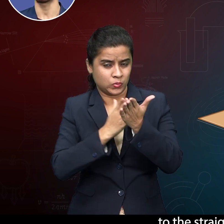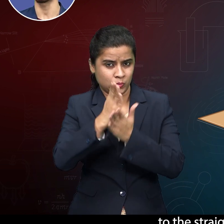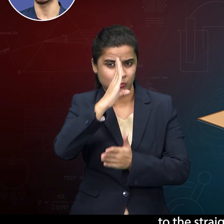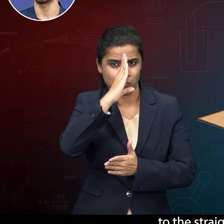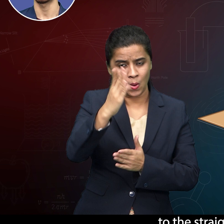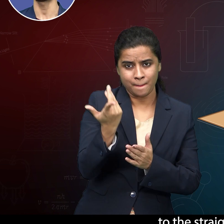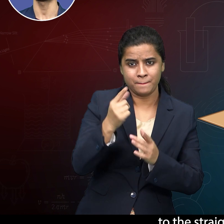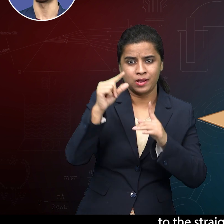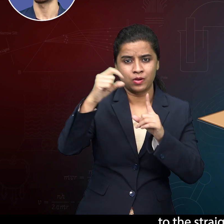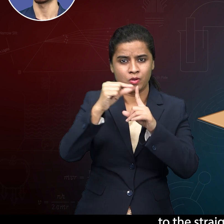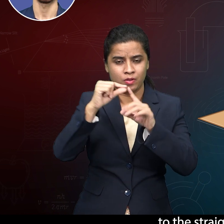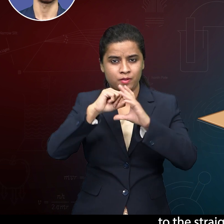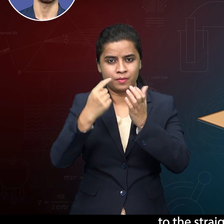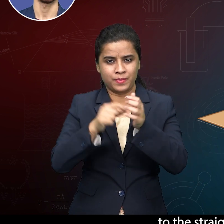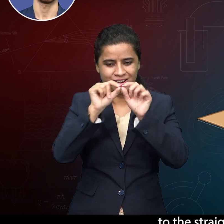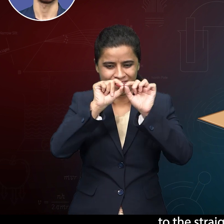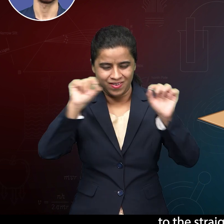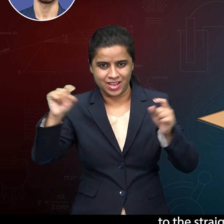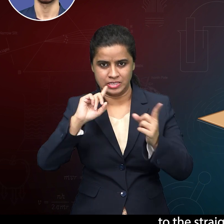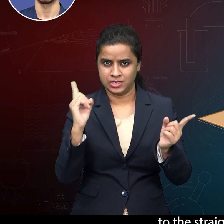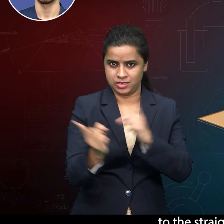straight copper wire is reversed.